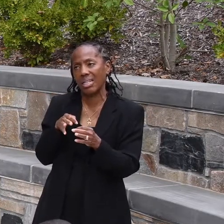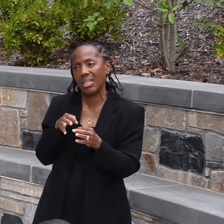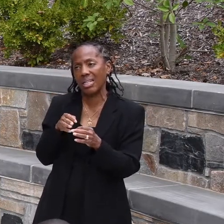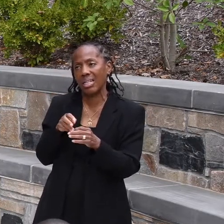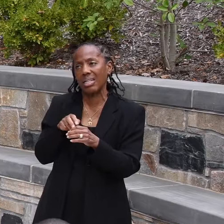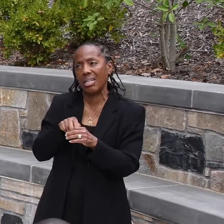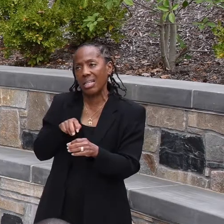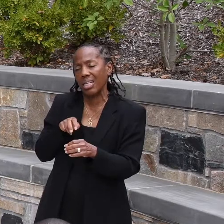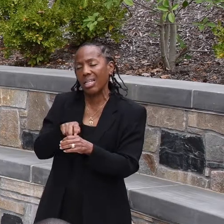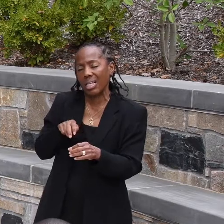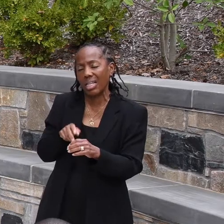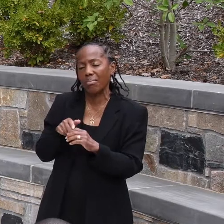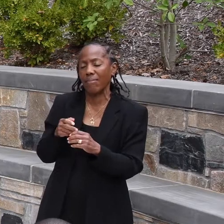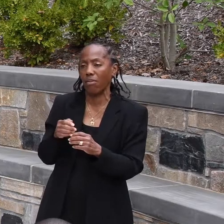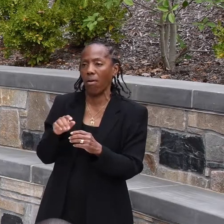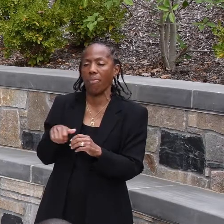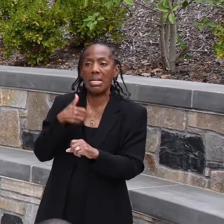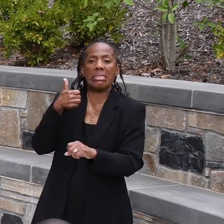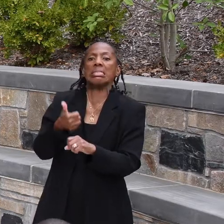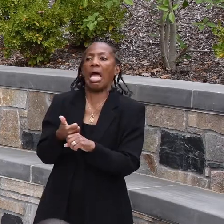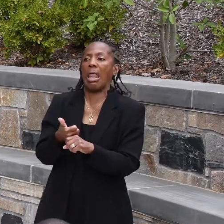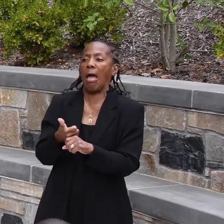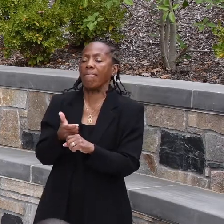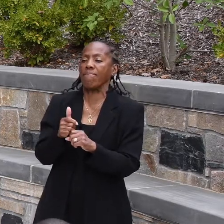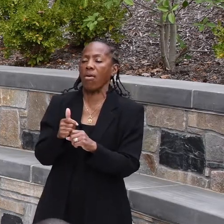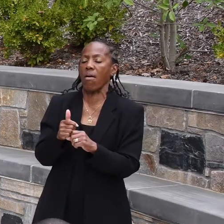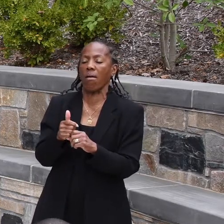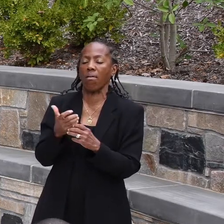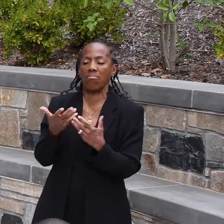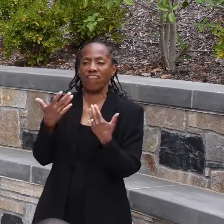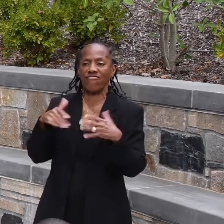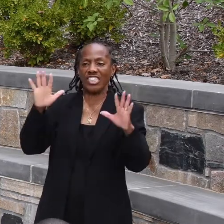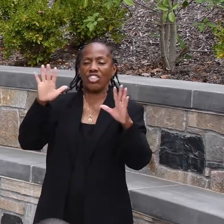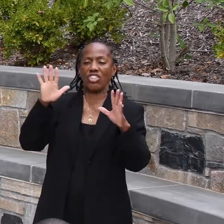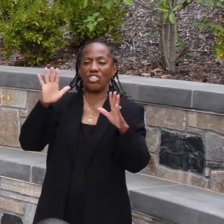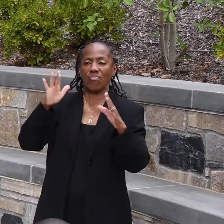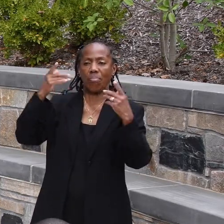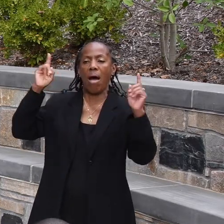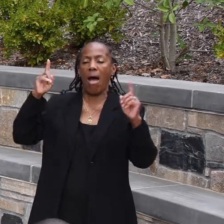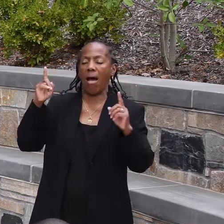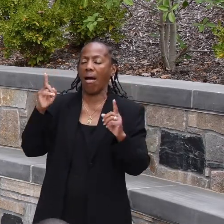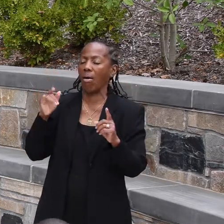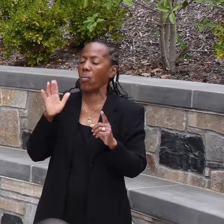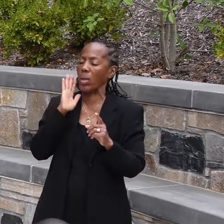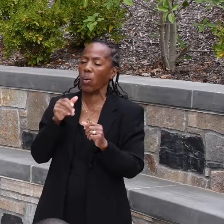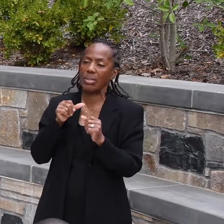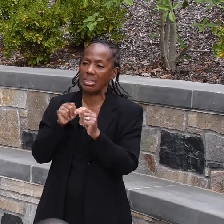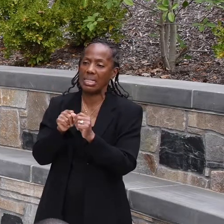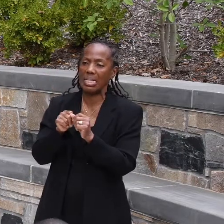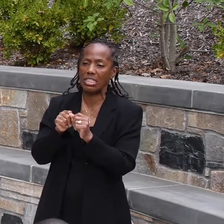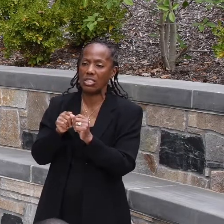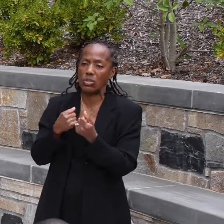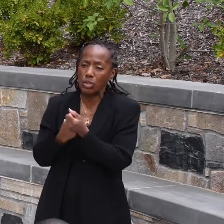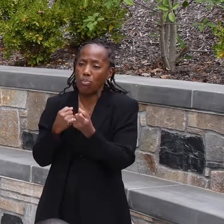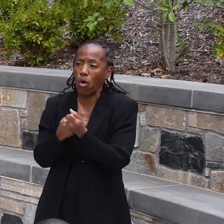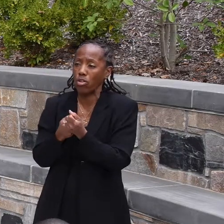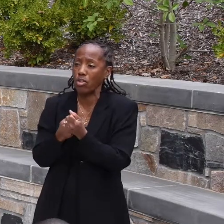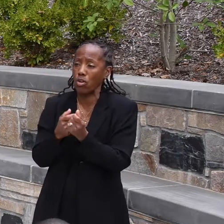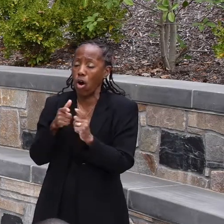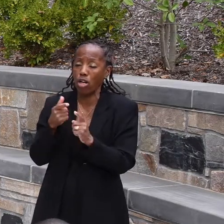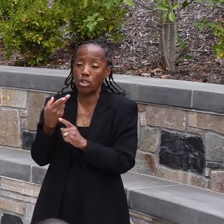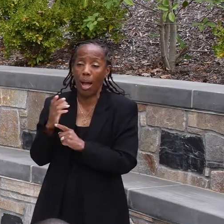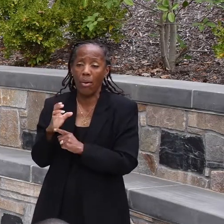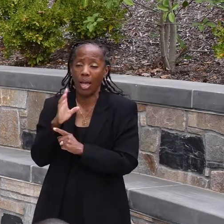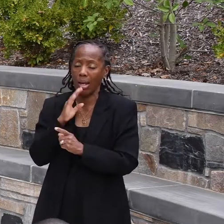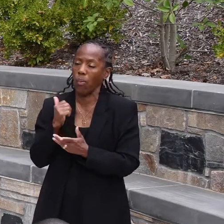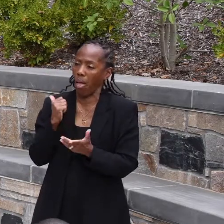abstinence. And we're there by your side every step of the way, as I know our partners are as well as the county in helping you